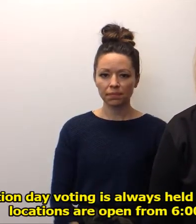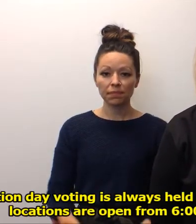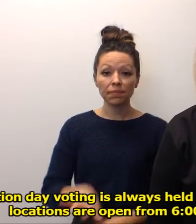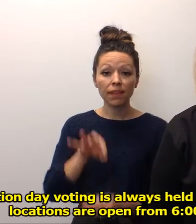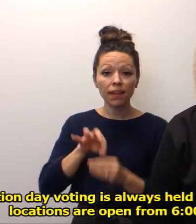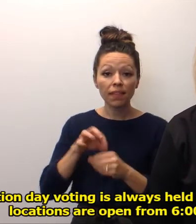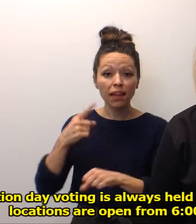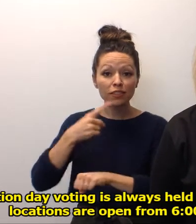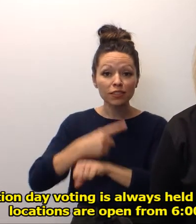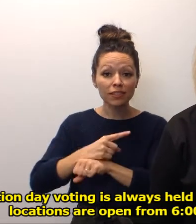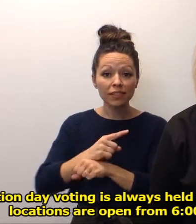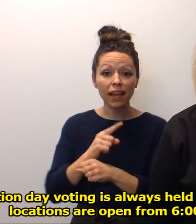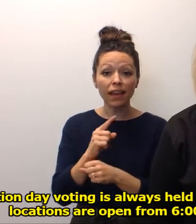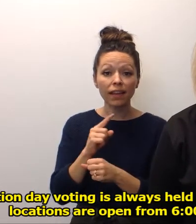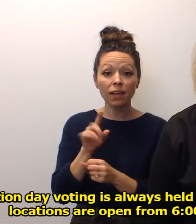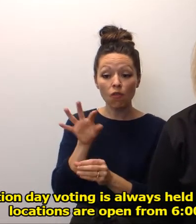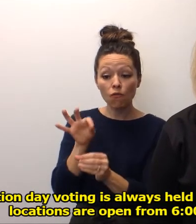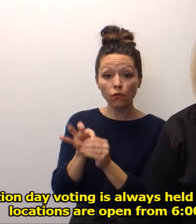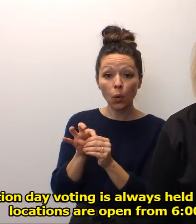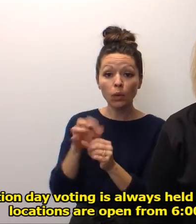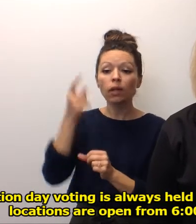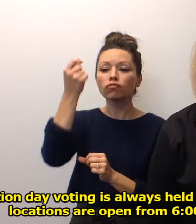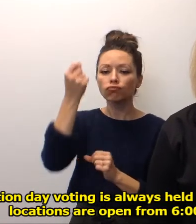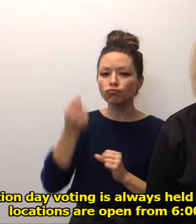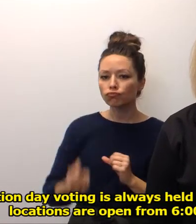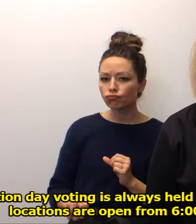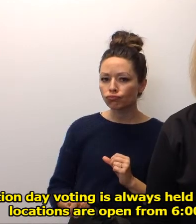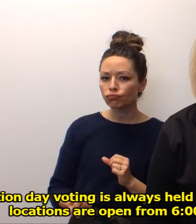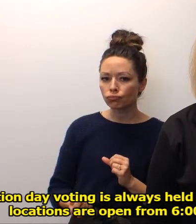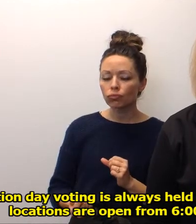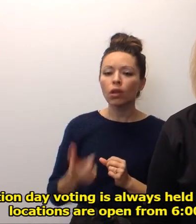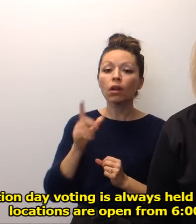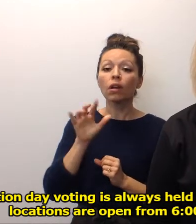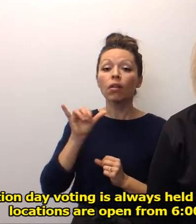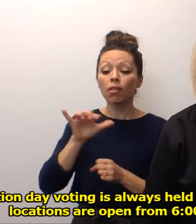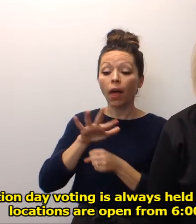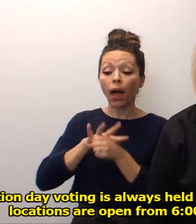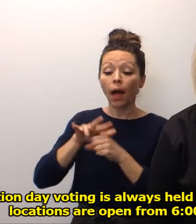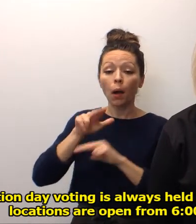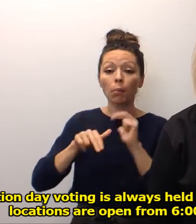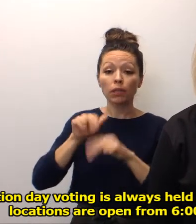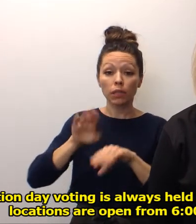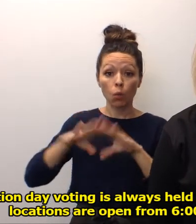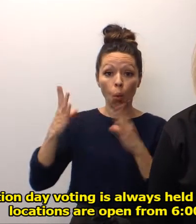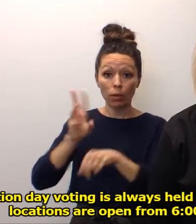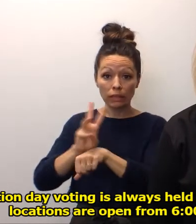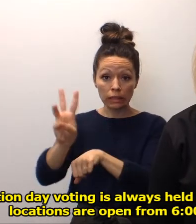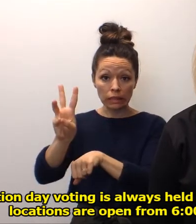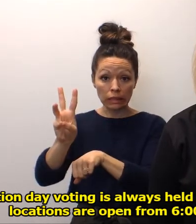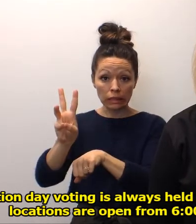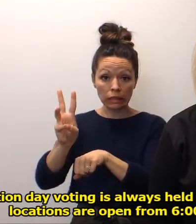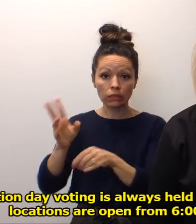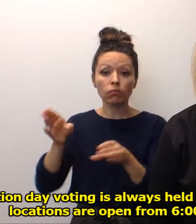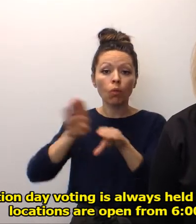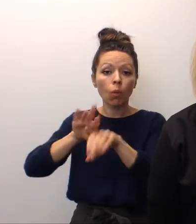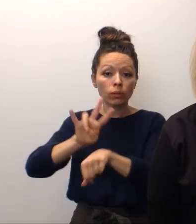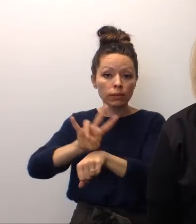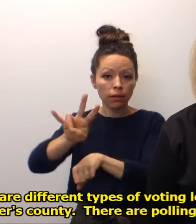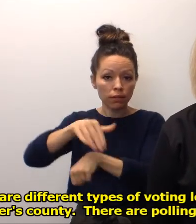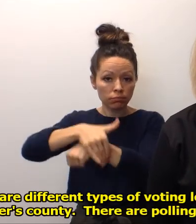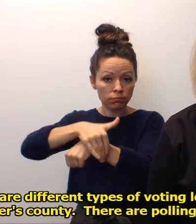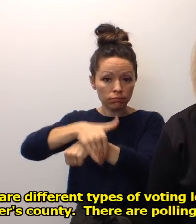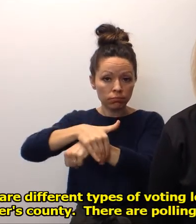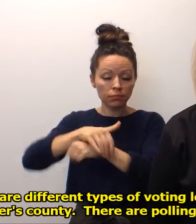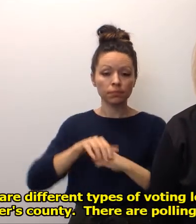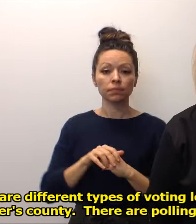Election Day voting is always held on a Tuesday, and voting locations are open from 6 a.m. to 7 p.m. There